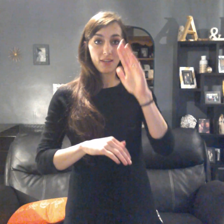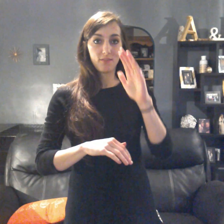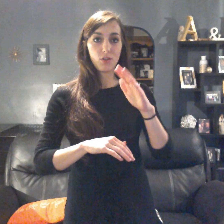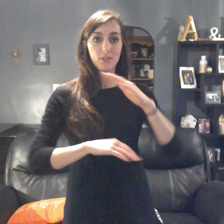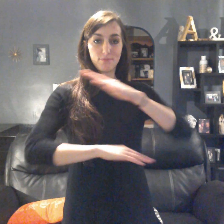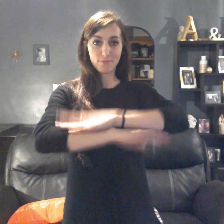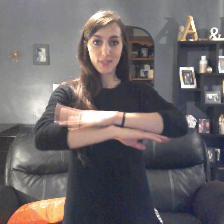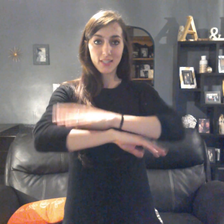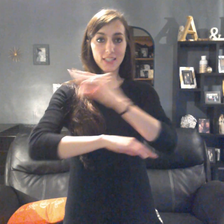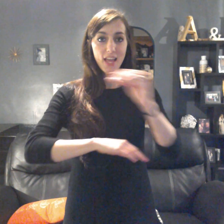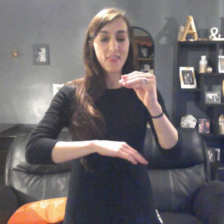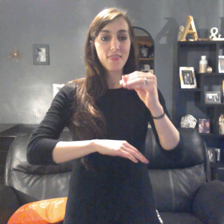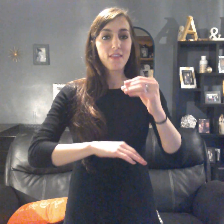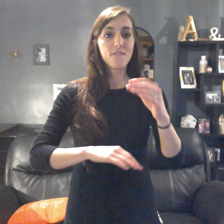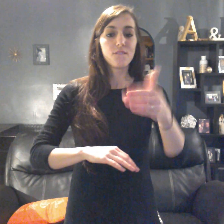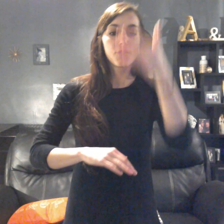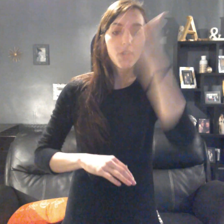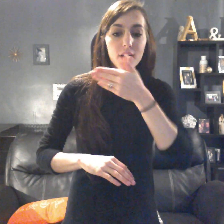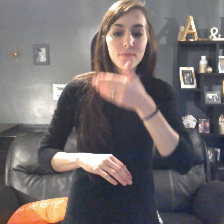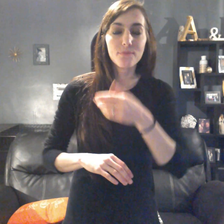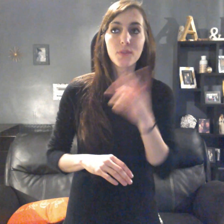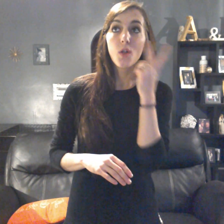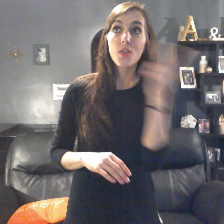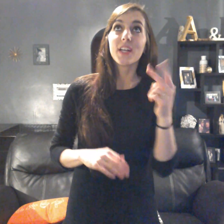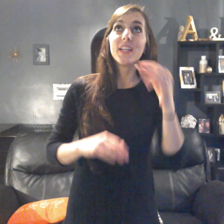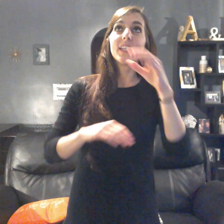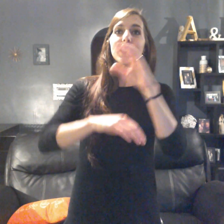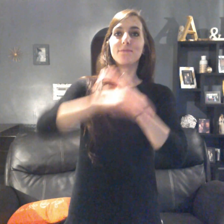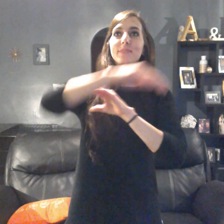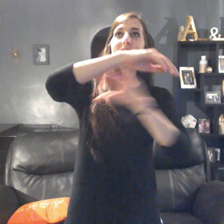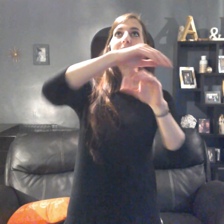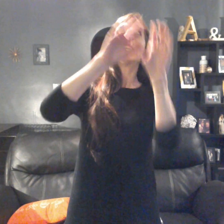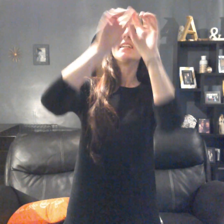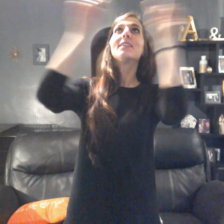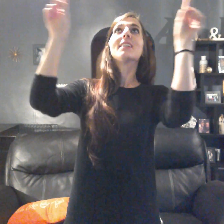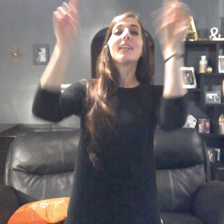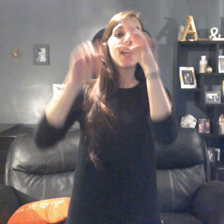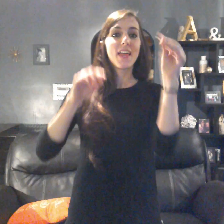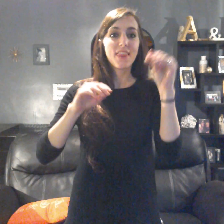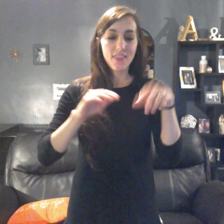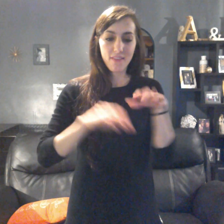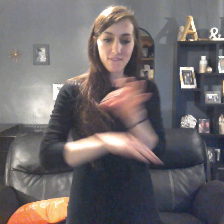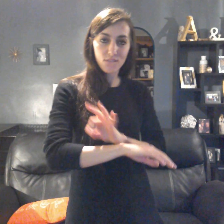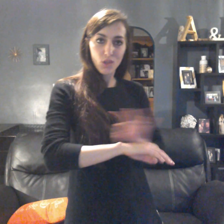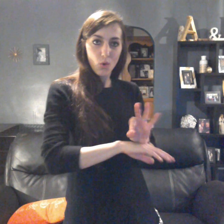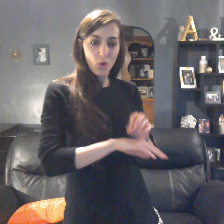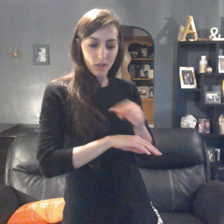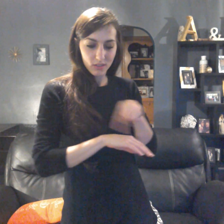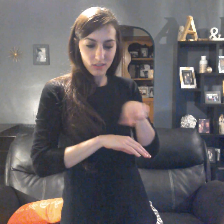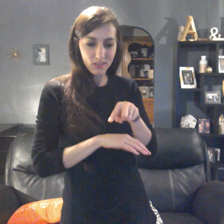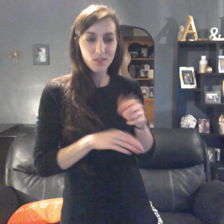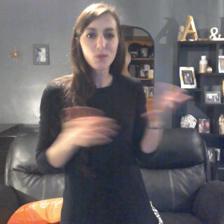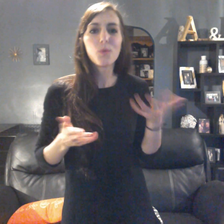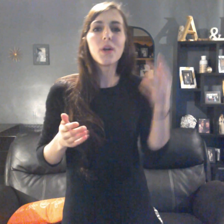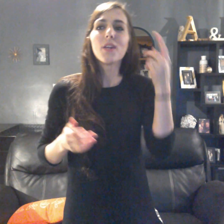to look at the ceiling and I want you to look at the floor. They're parallel. What do you think parallel might mean? Nicole? Opposite of each other.